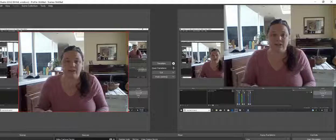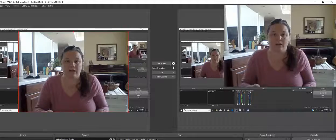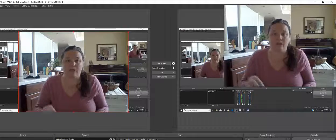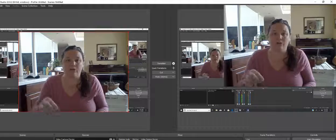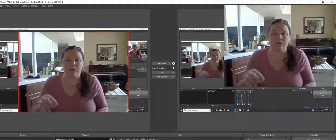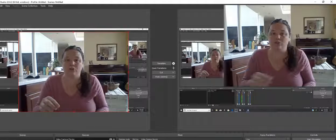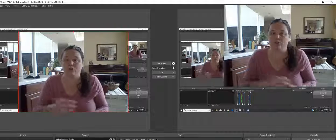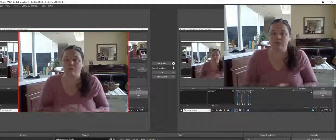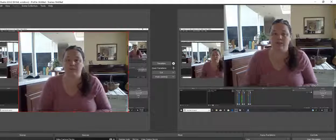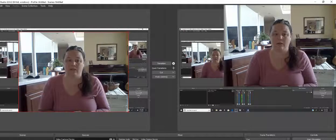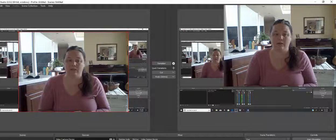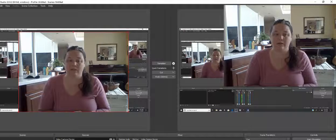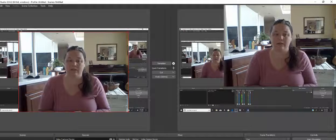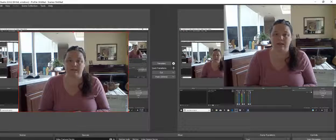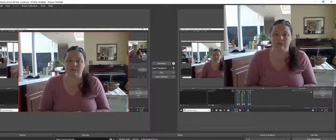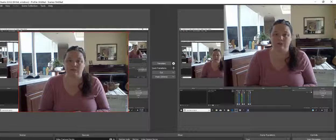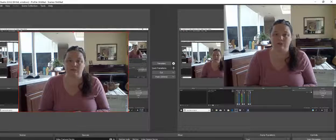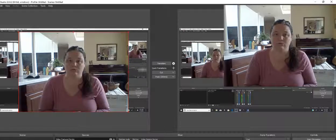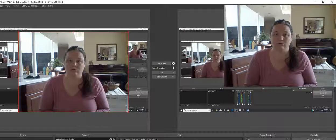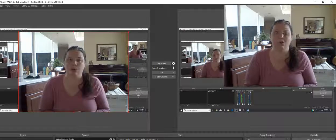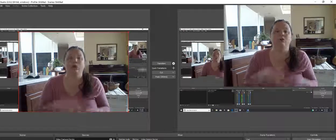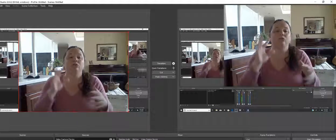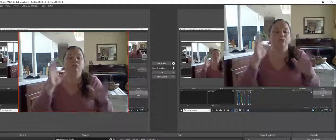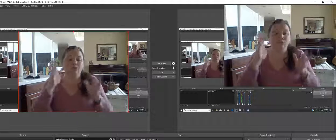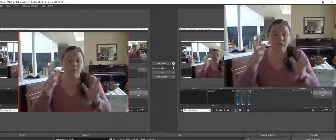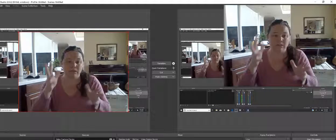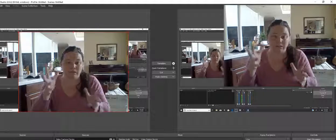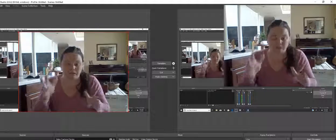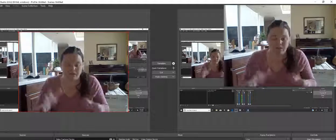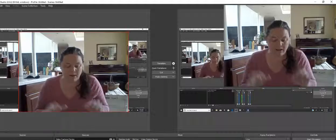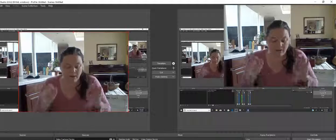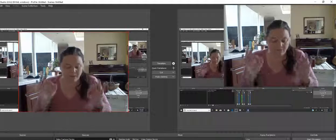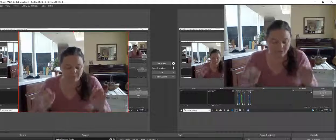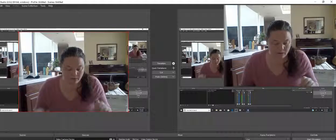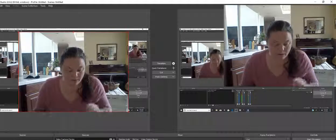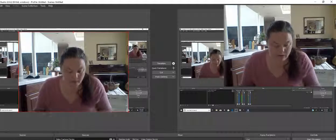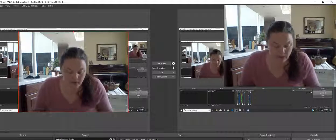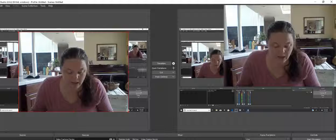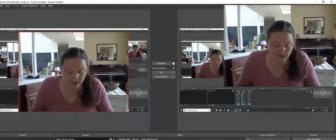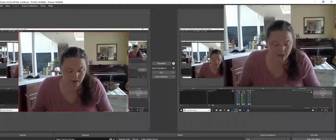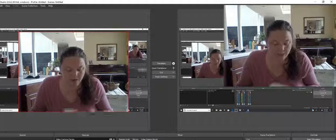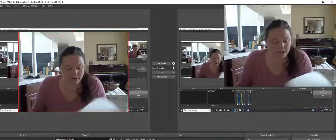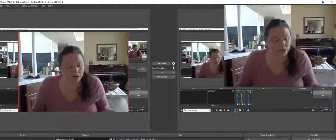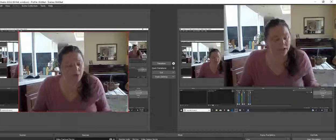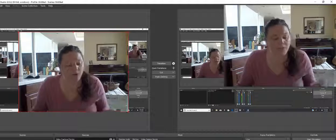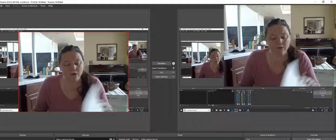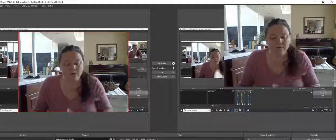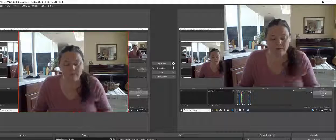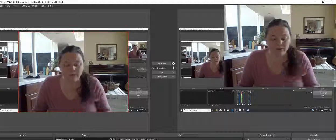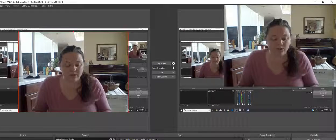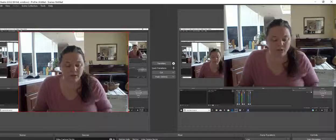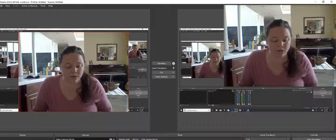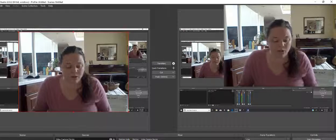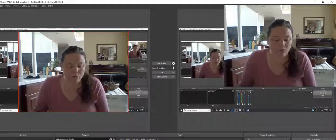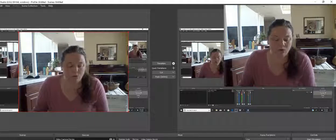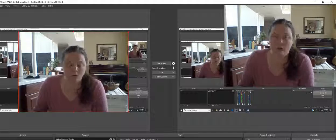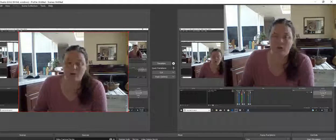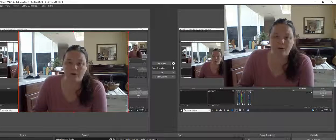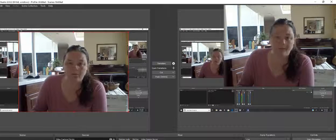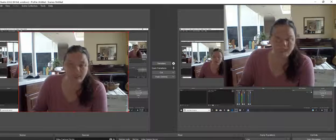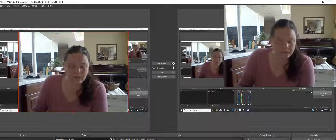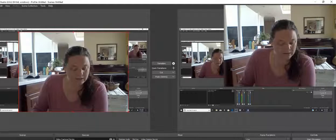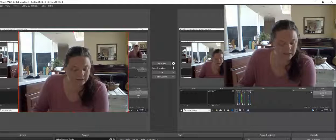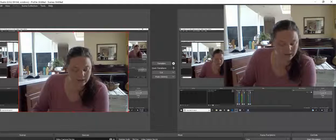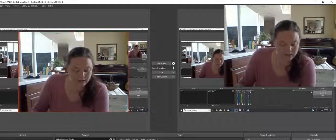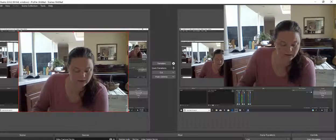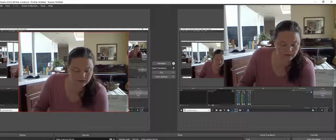communication in sign language. You don't sit there like a statue. You use listener's feedback. Okay? Check your bonuses. Make sure y'all know who law